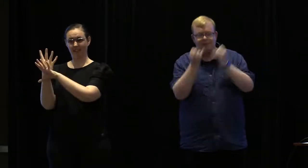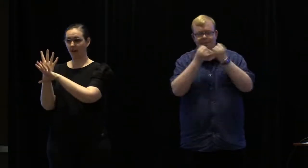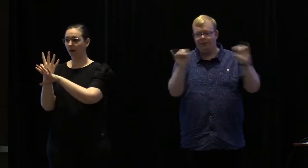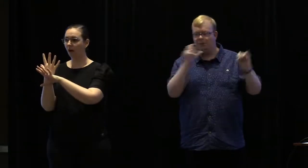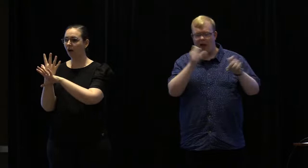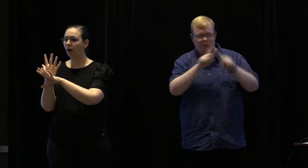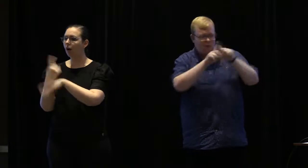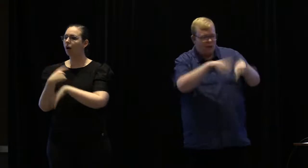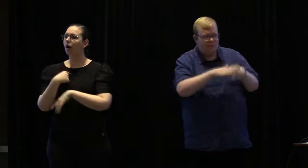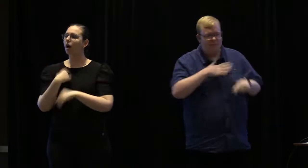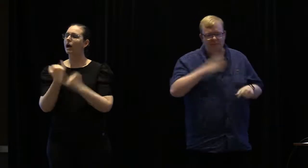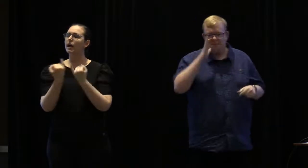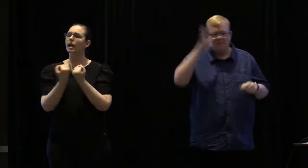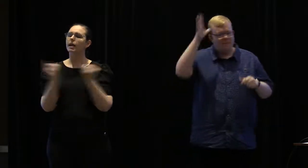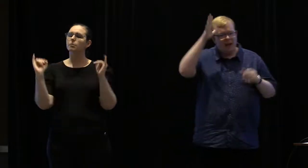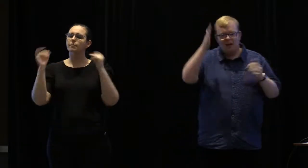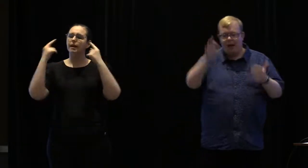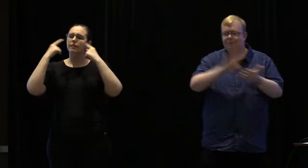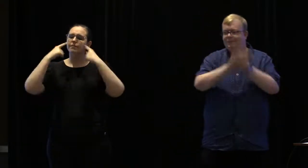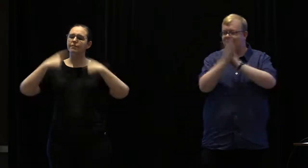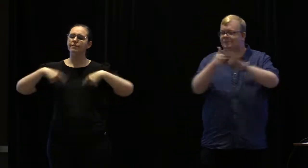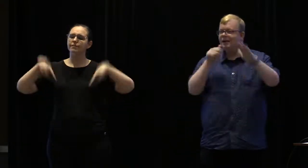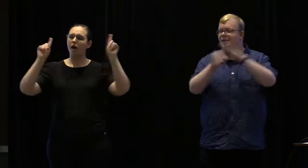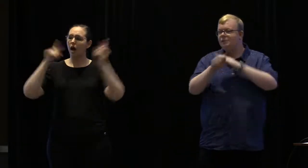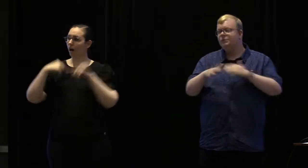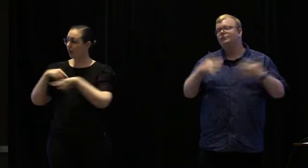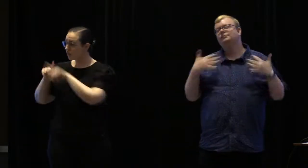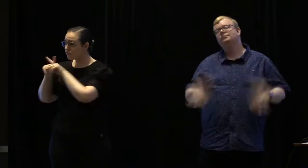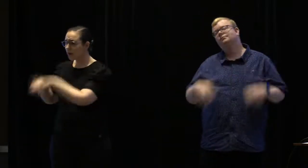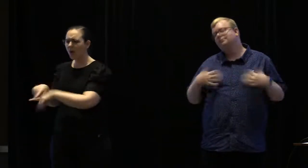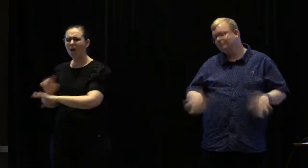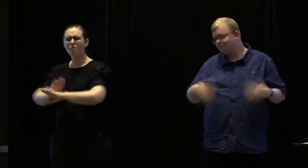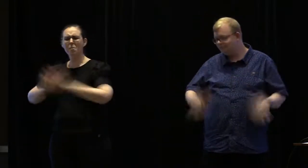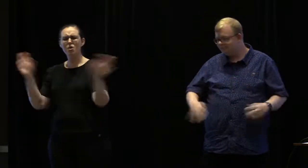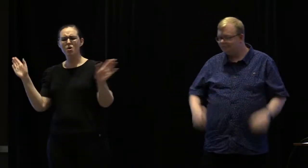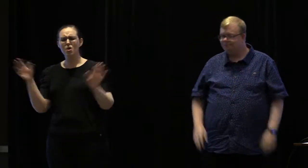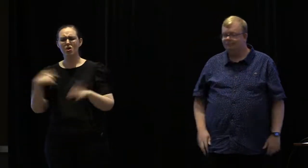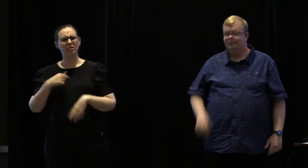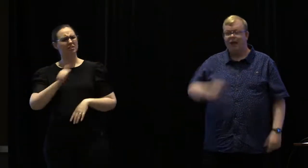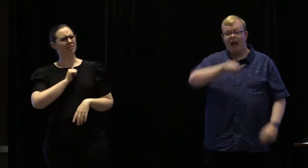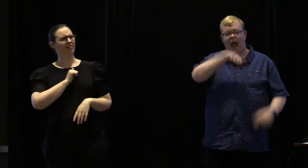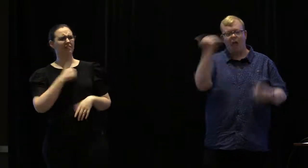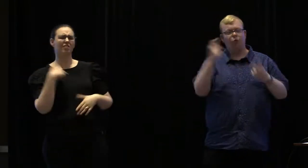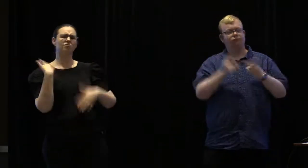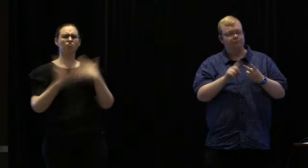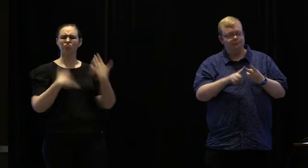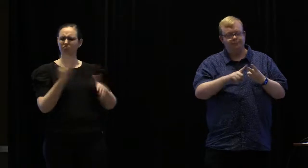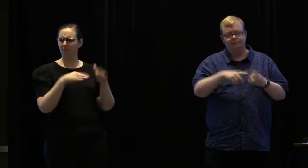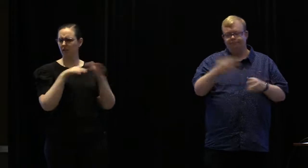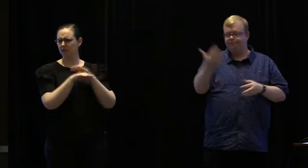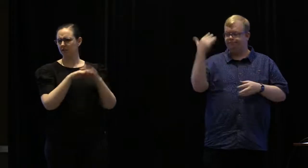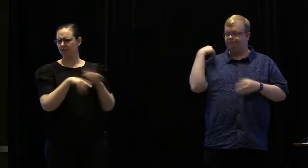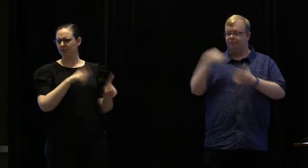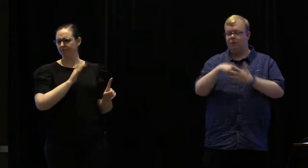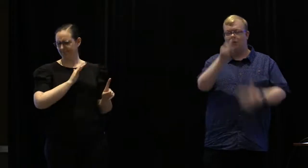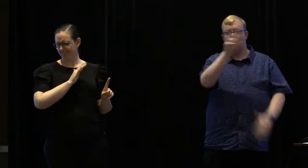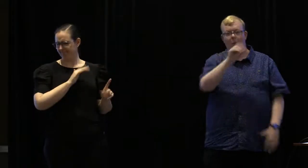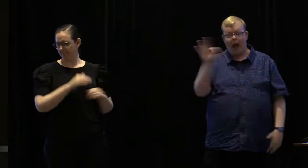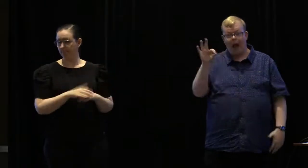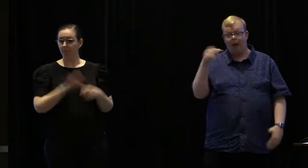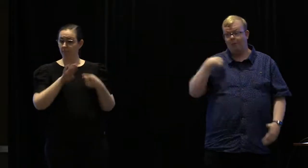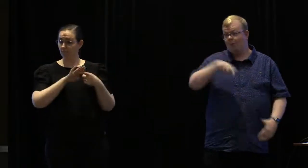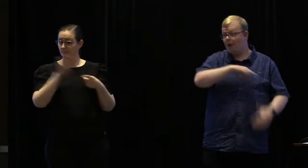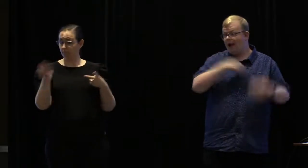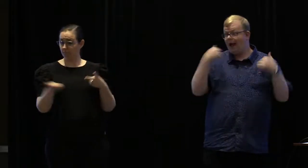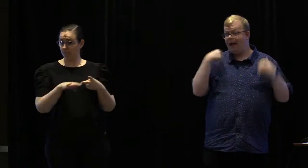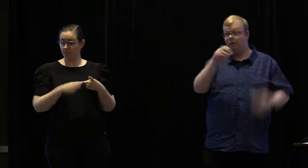established, I can make a call all on my own. I can be independent and I have access without having to rely on my parents to make